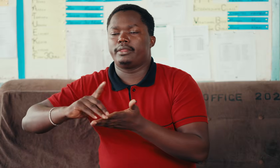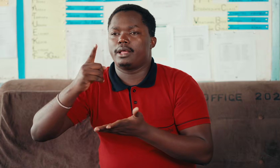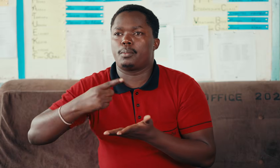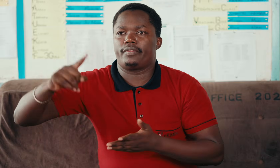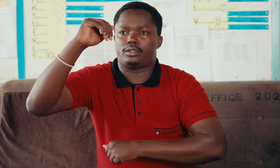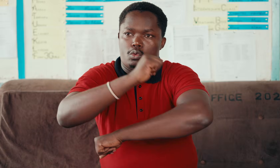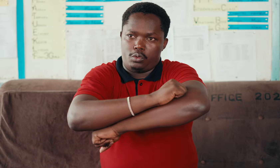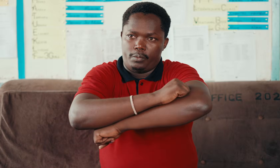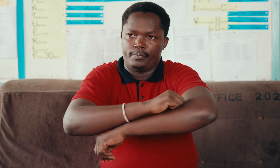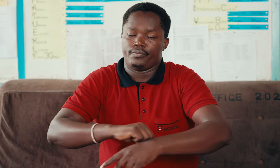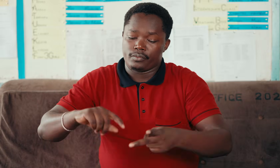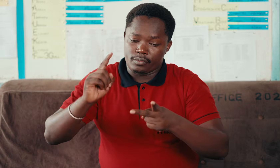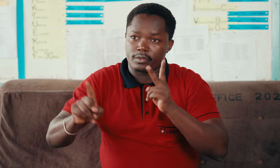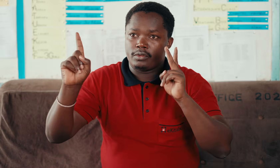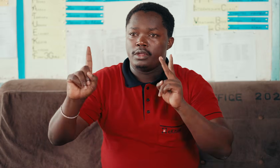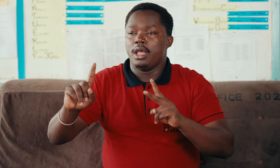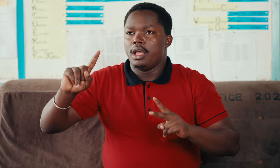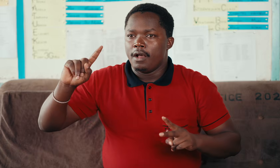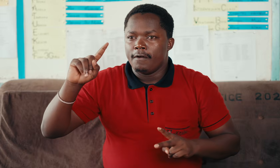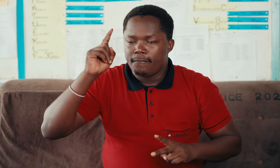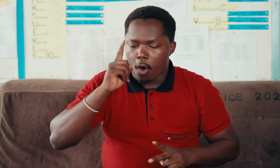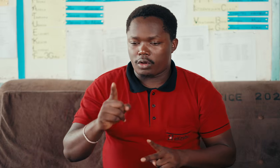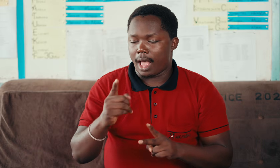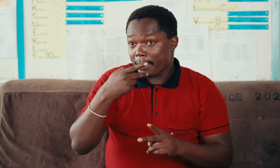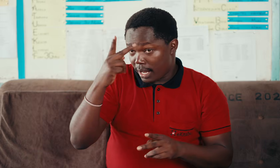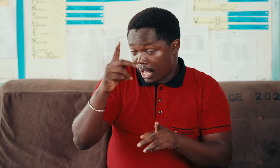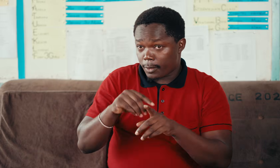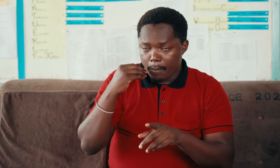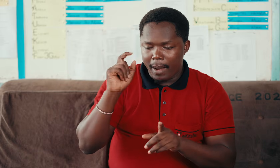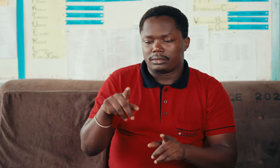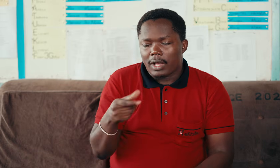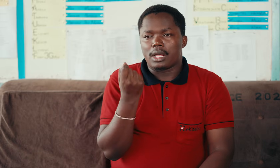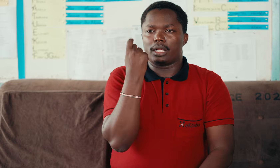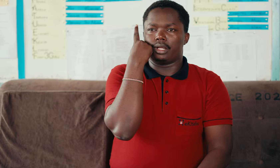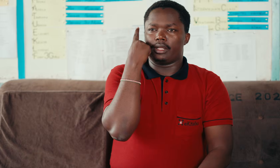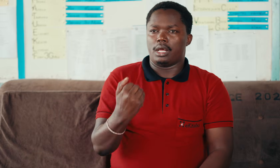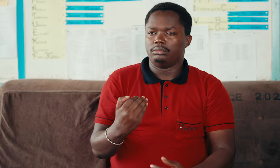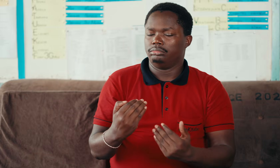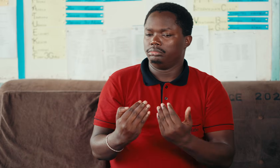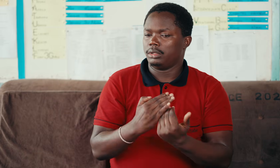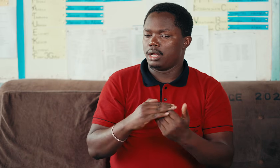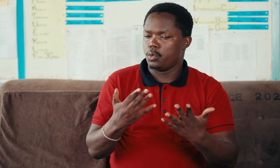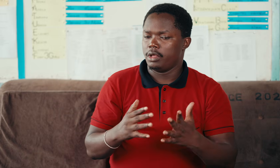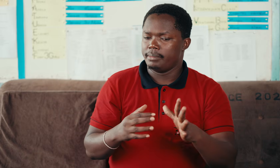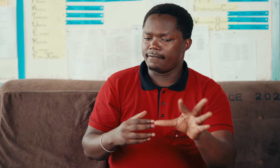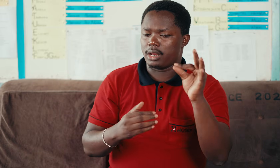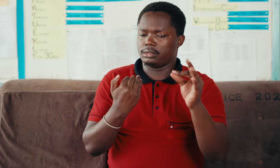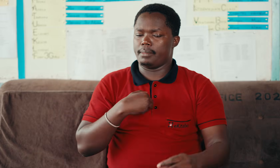then the assessor will recommend the school to go to. And then for a parent at home, they must understand their child. If